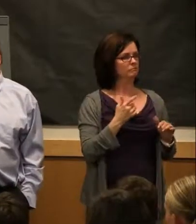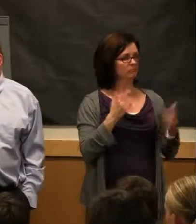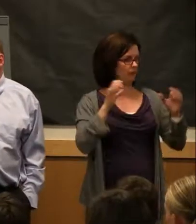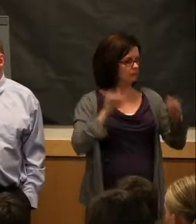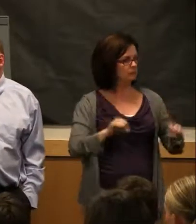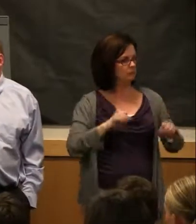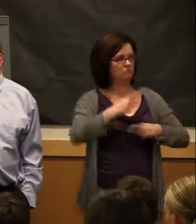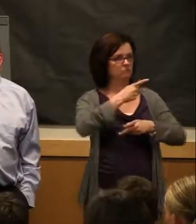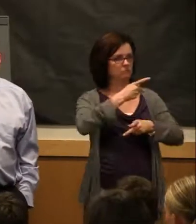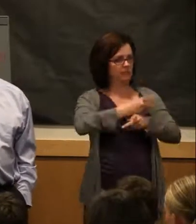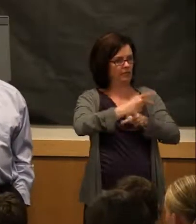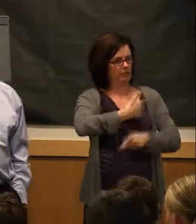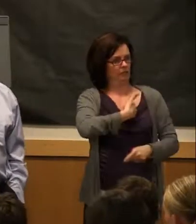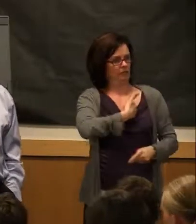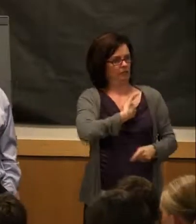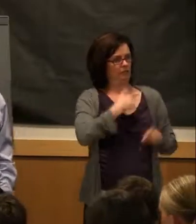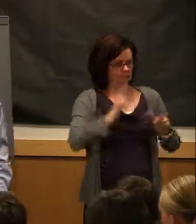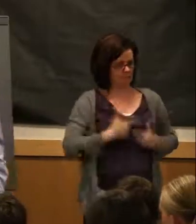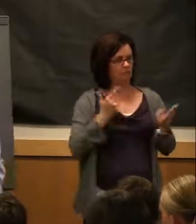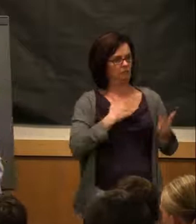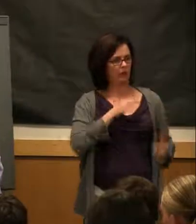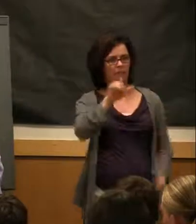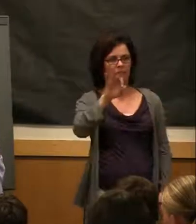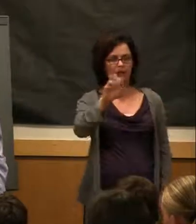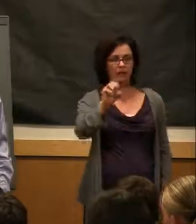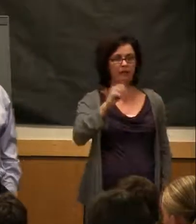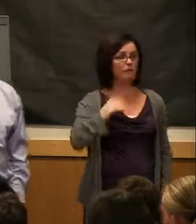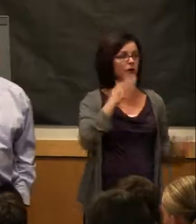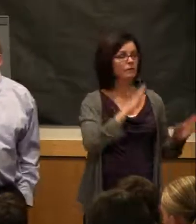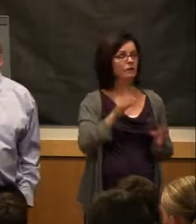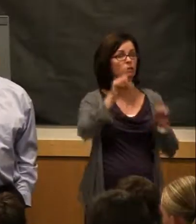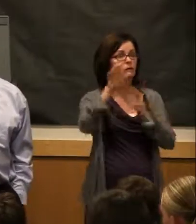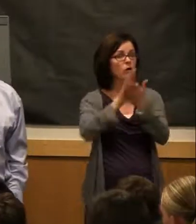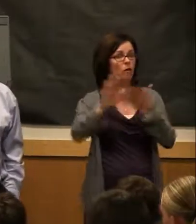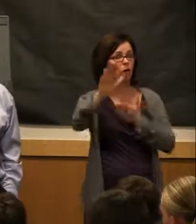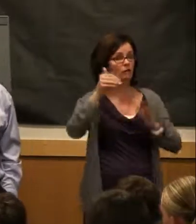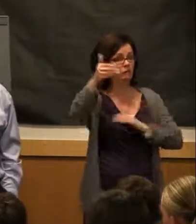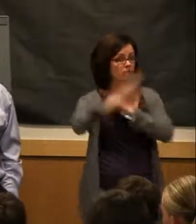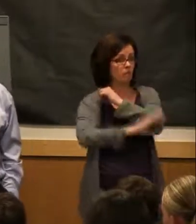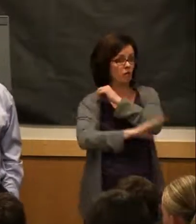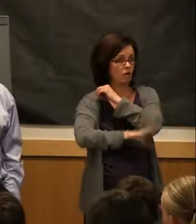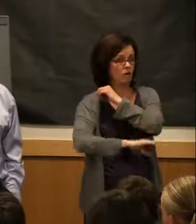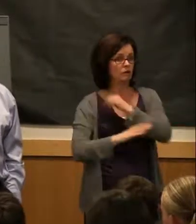take care of myself and live my life. I plan on going to college in the fall,